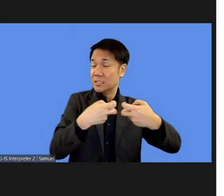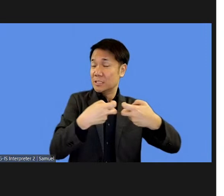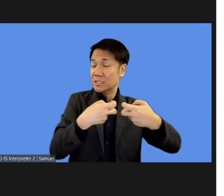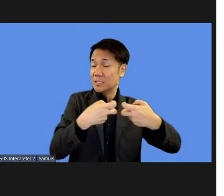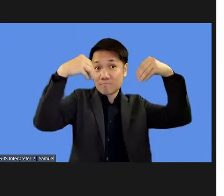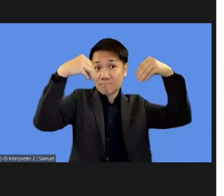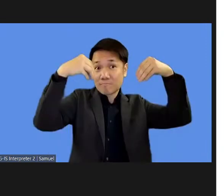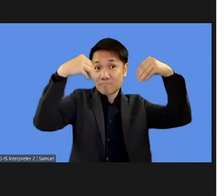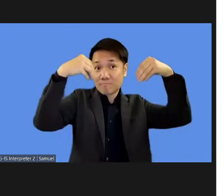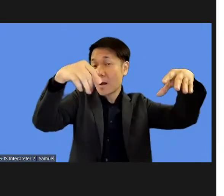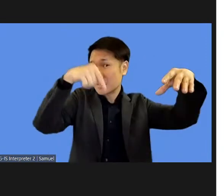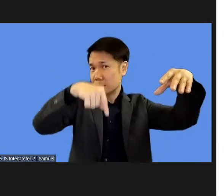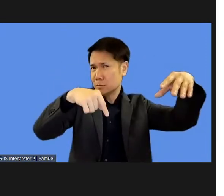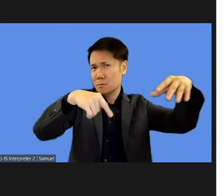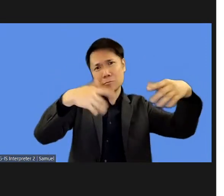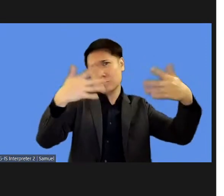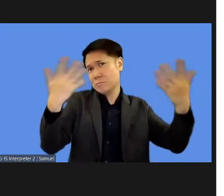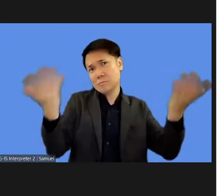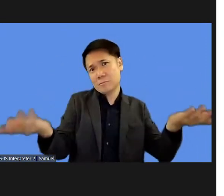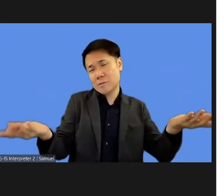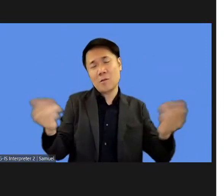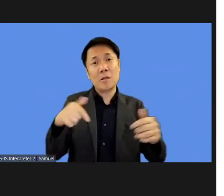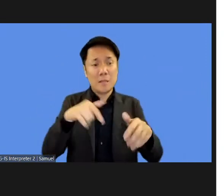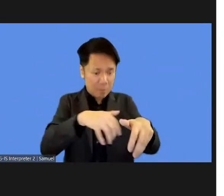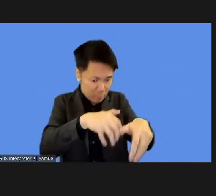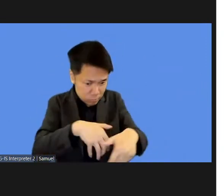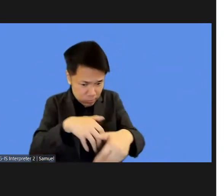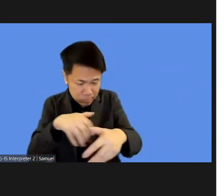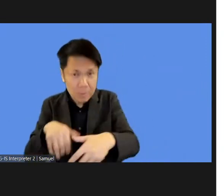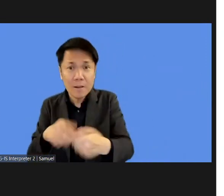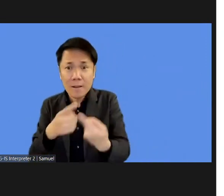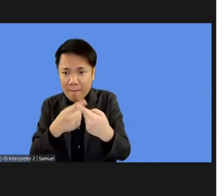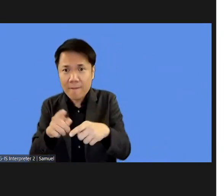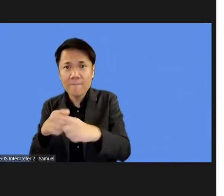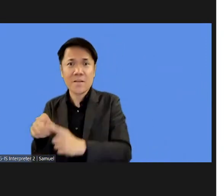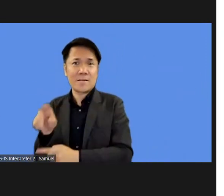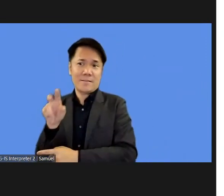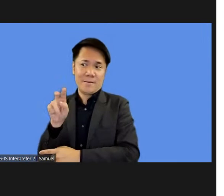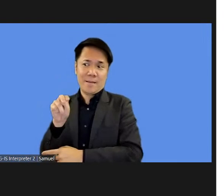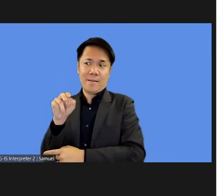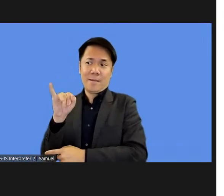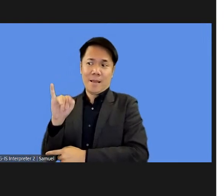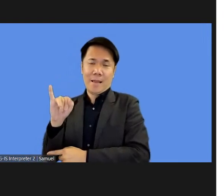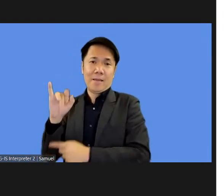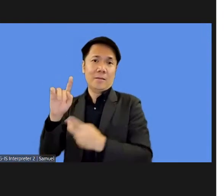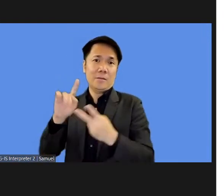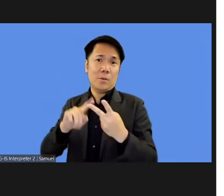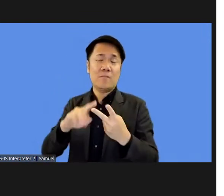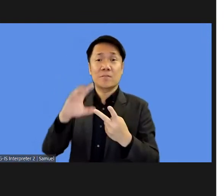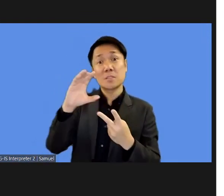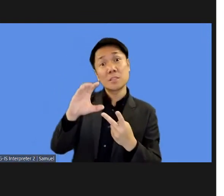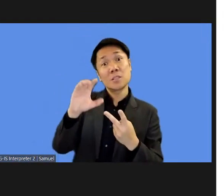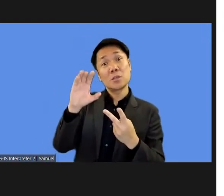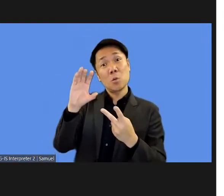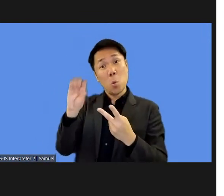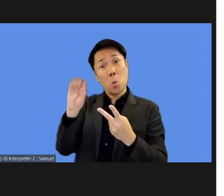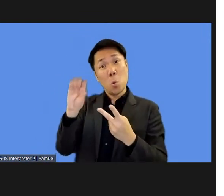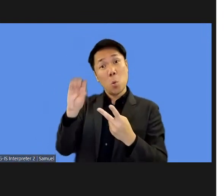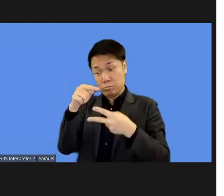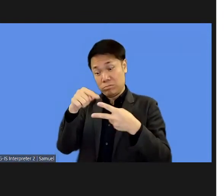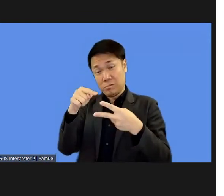the land, we have cobalt, we have nickel. So it's all about technological transfer or transfer of technology,